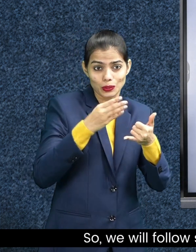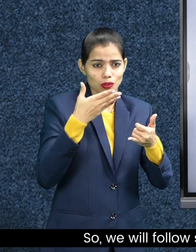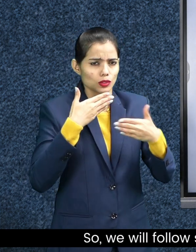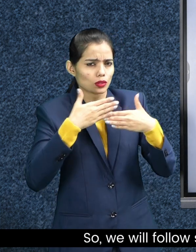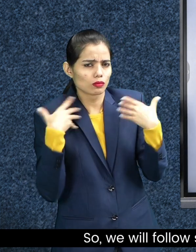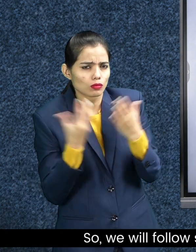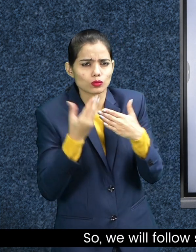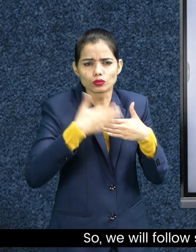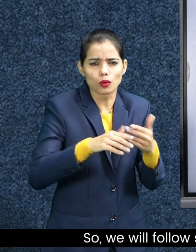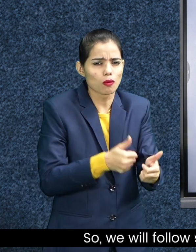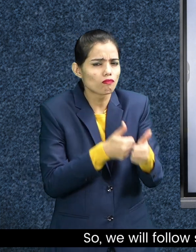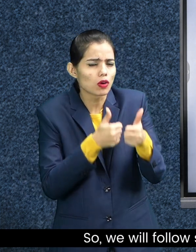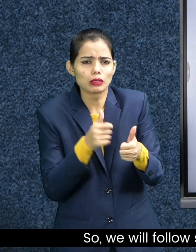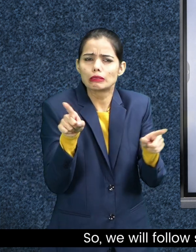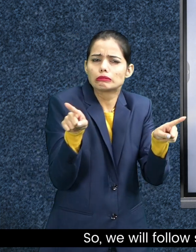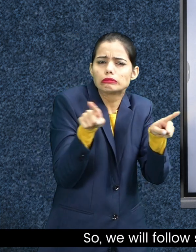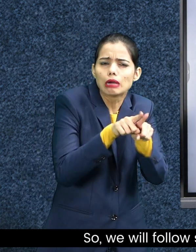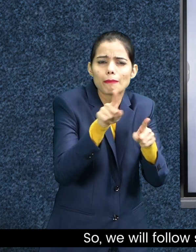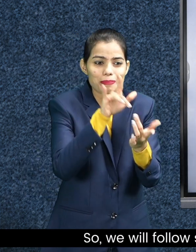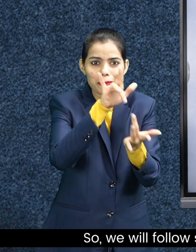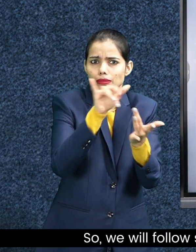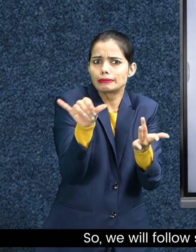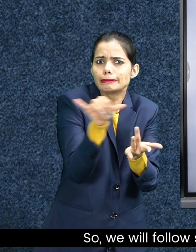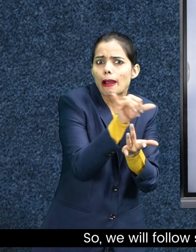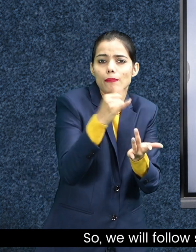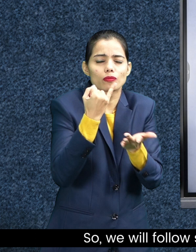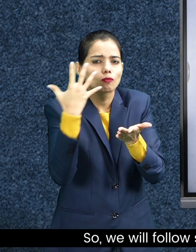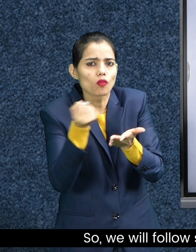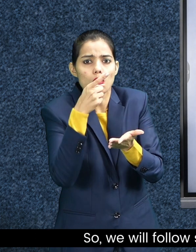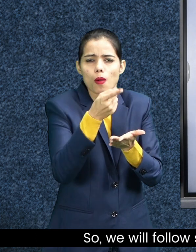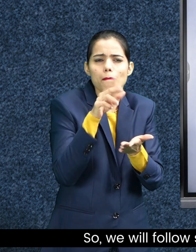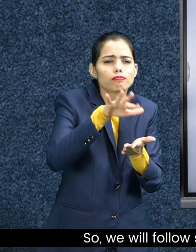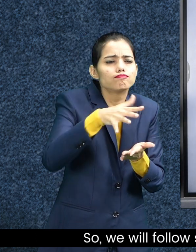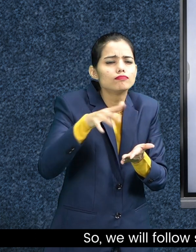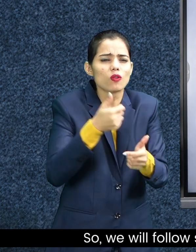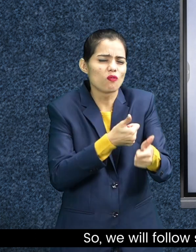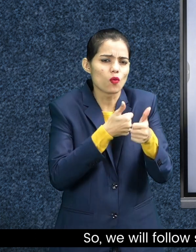So, we will follow similar method to find the mean of the following data.